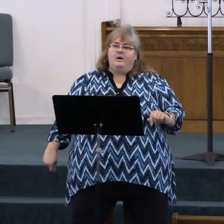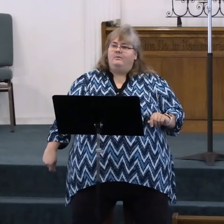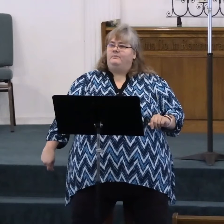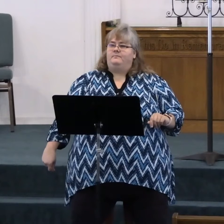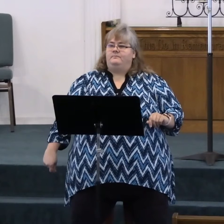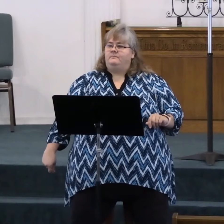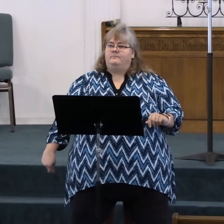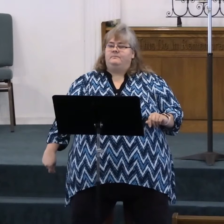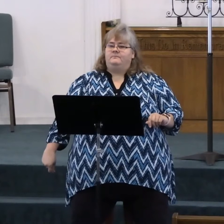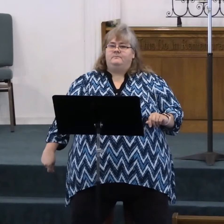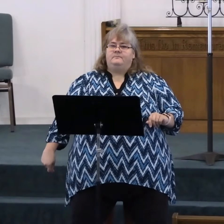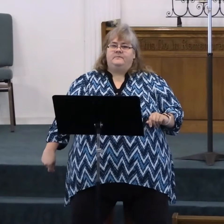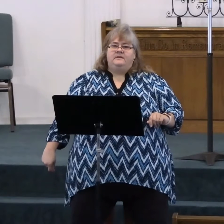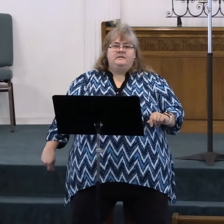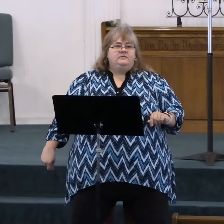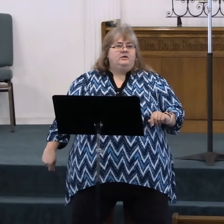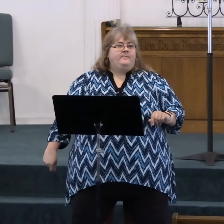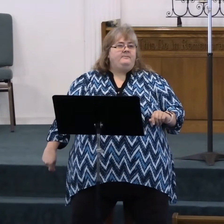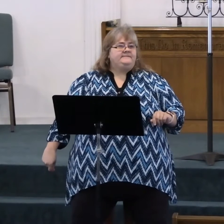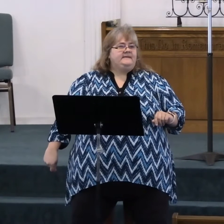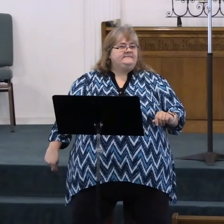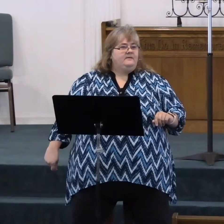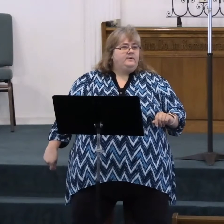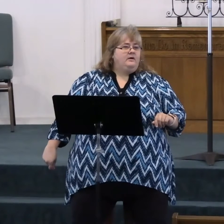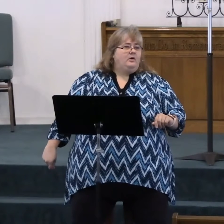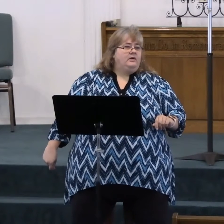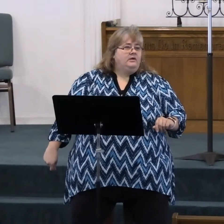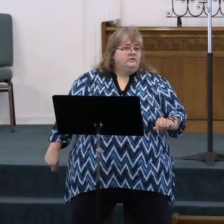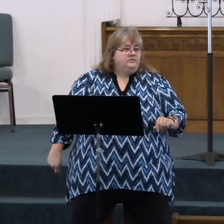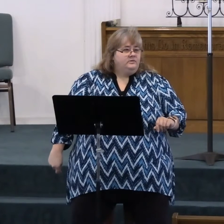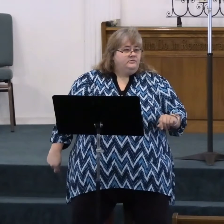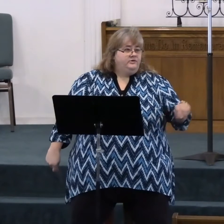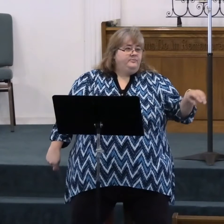home. You know, the Bible says that we are to be